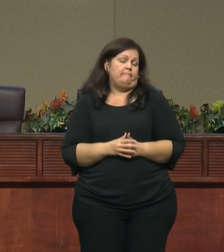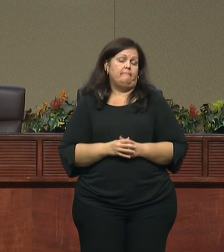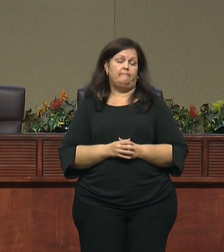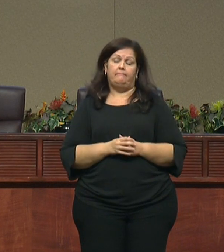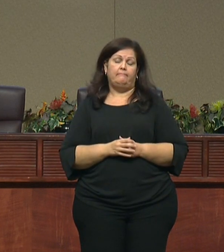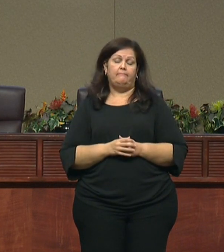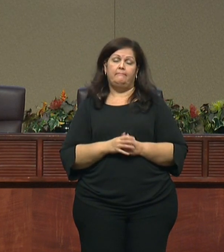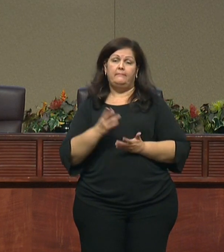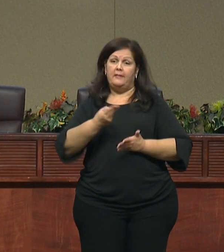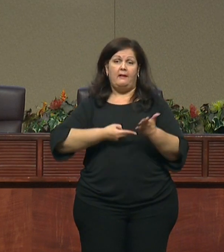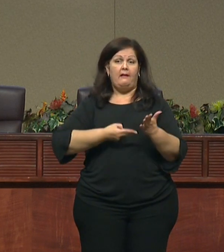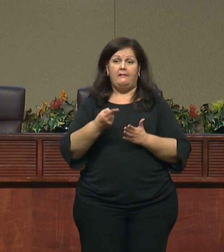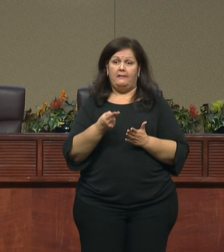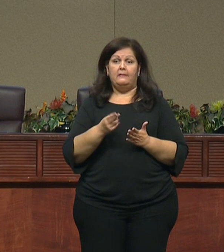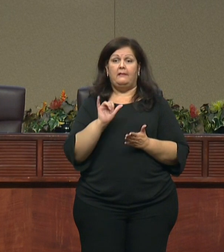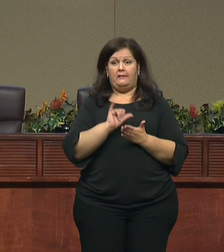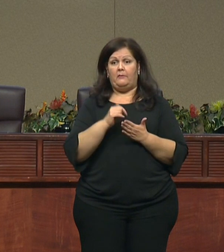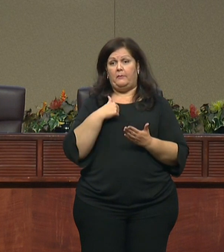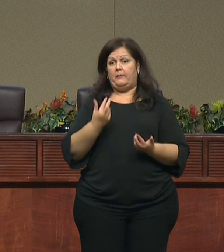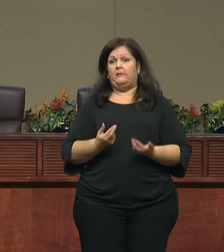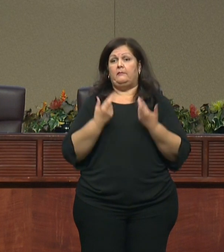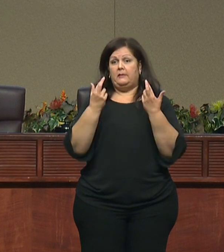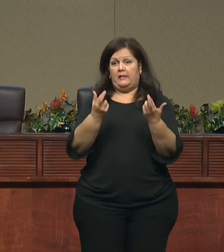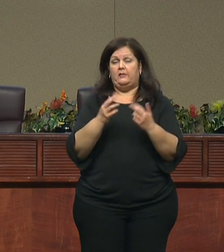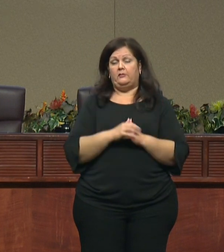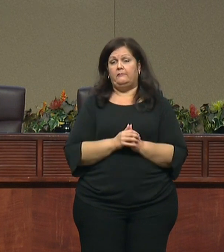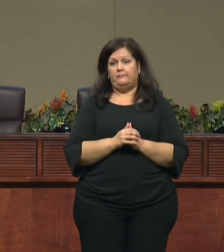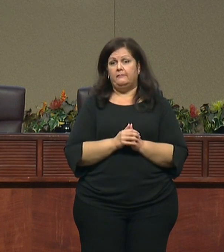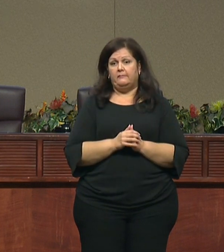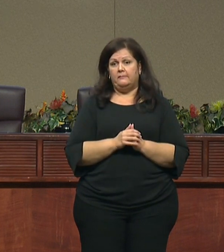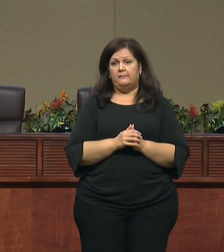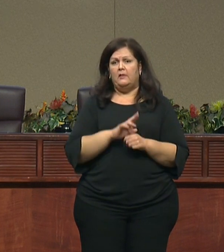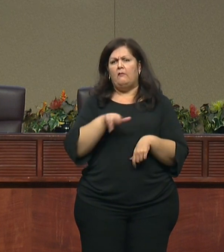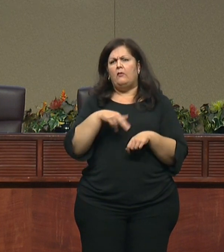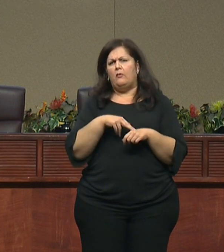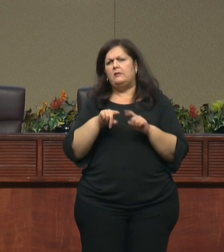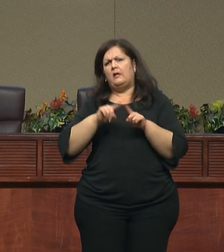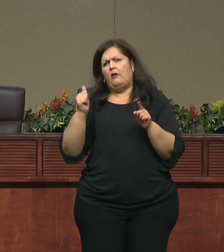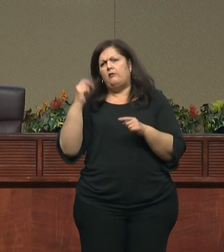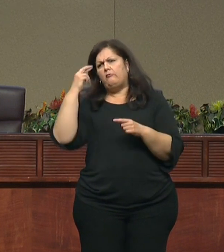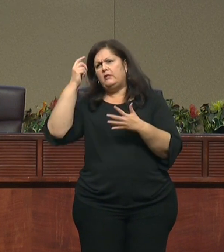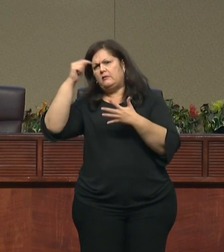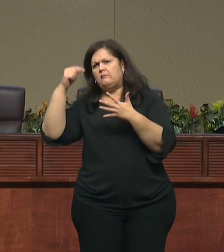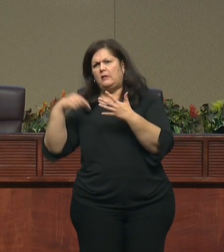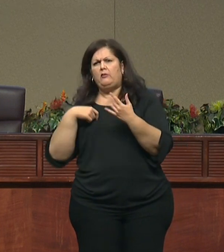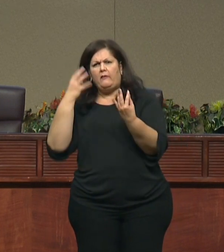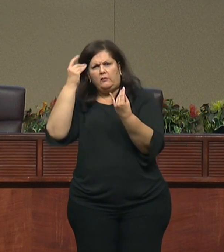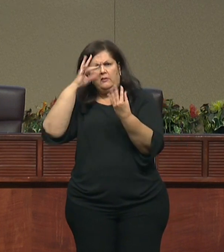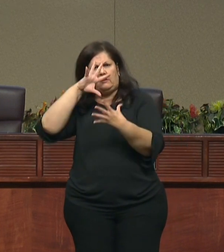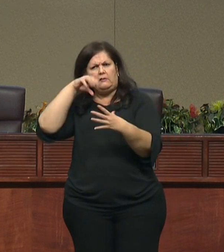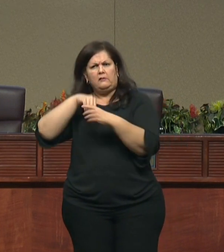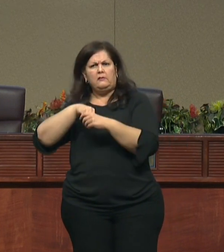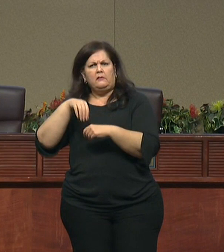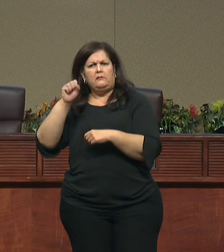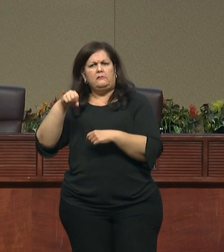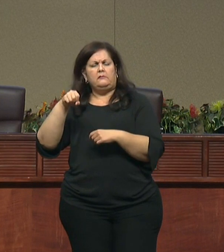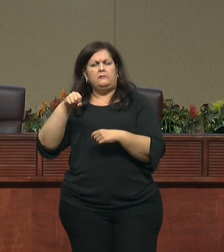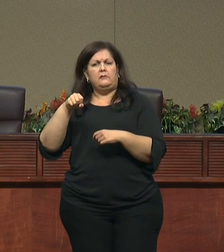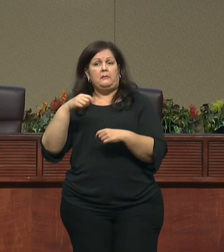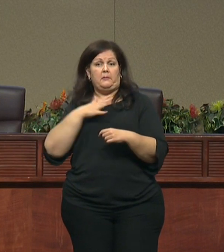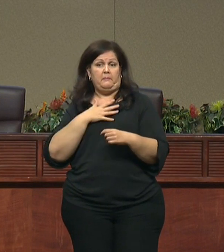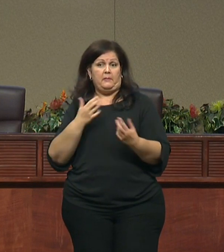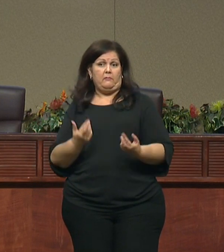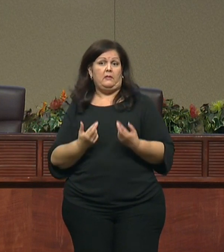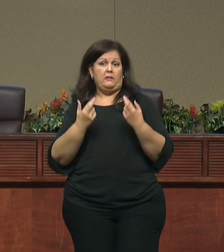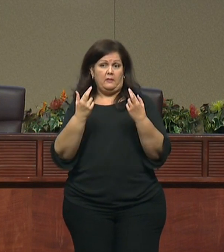To be honest with you, that would be my recommendation. Of course, there are going to be other factors that have to be taken in consideration. My